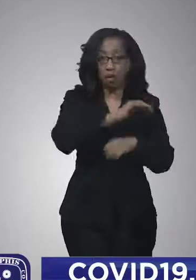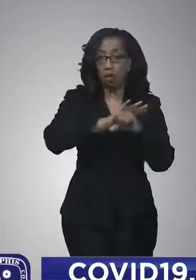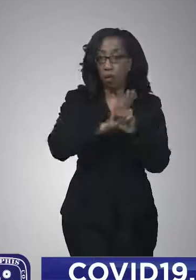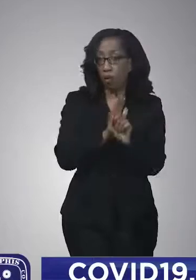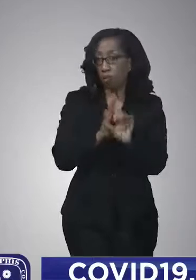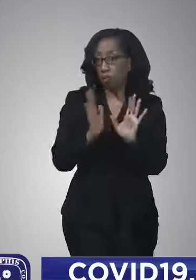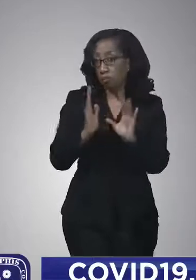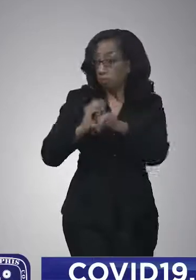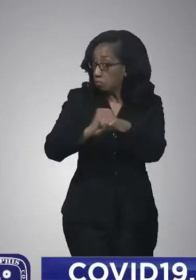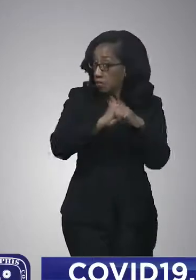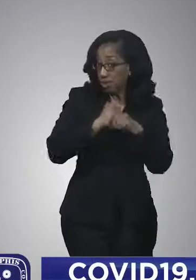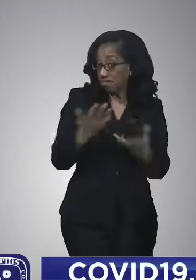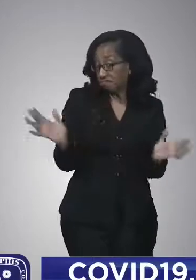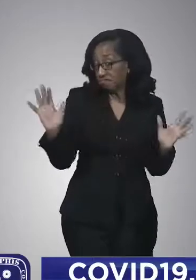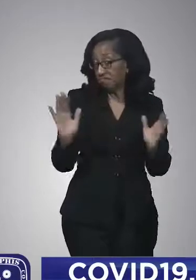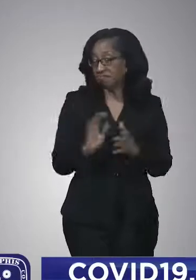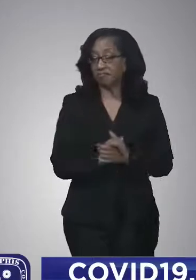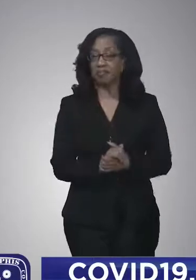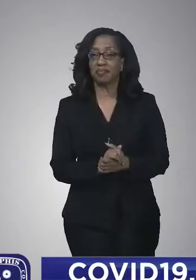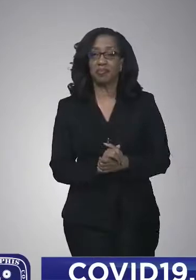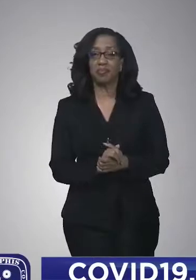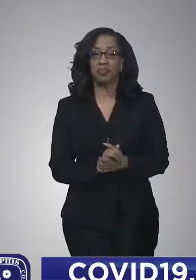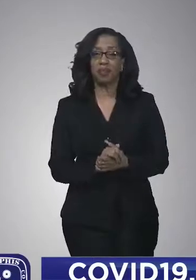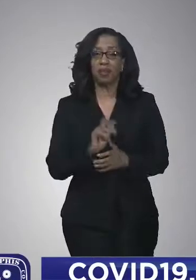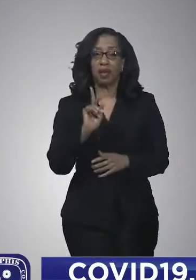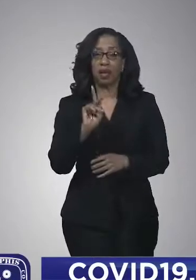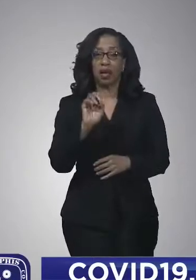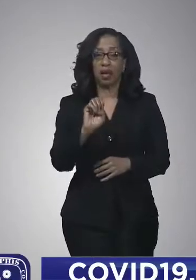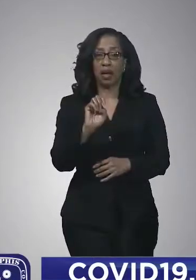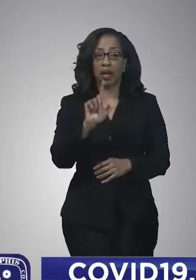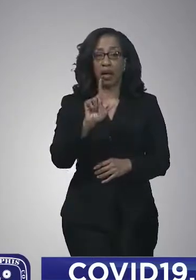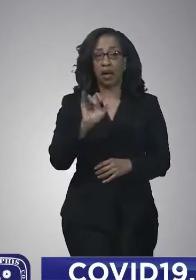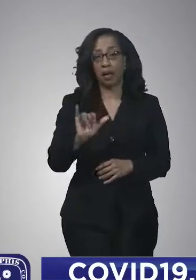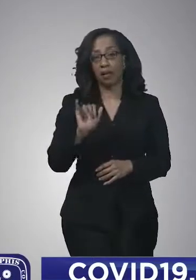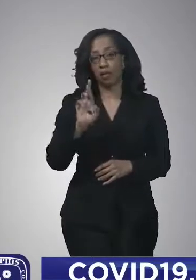protected. Kelly Roberts, WMC.